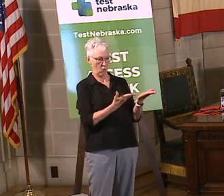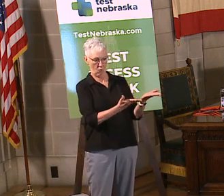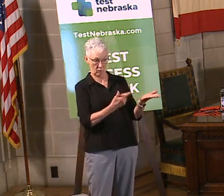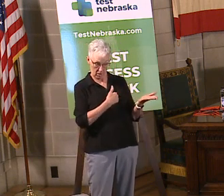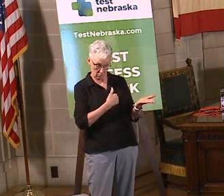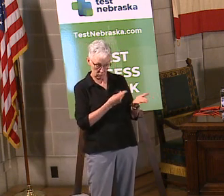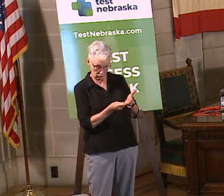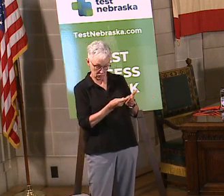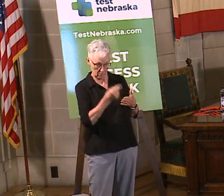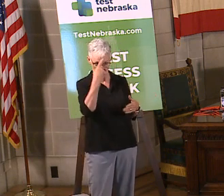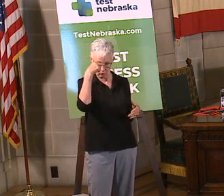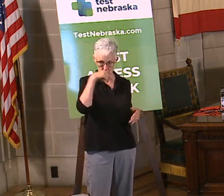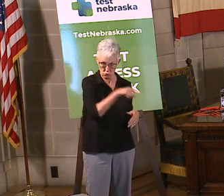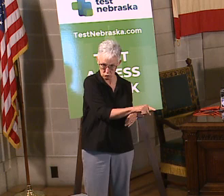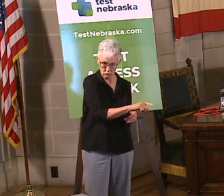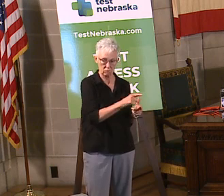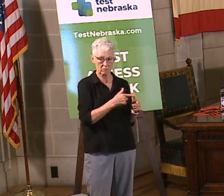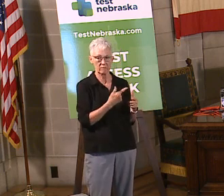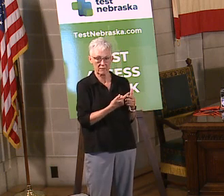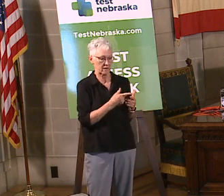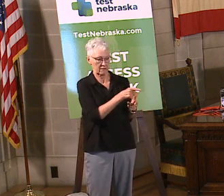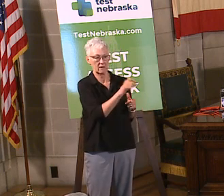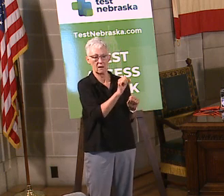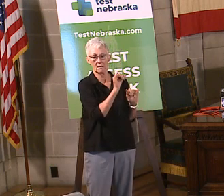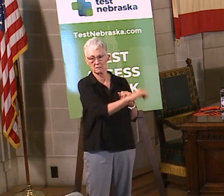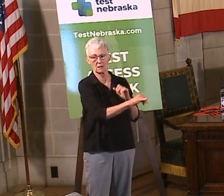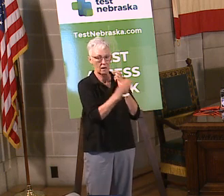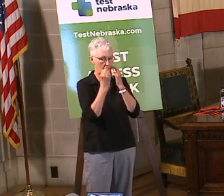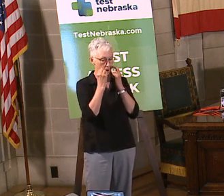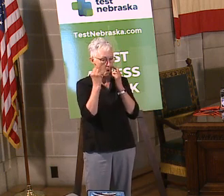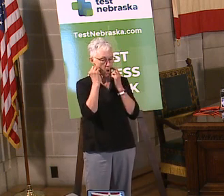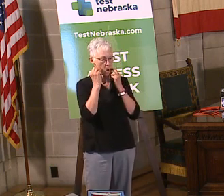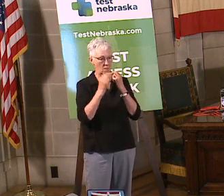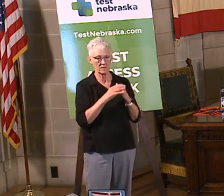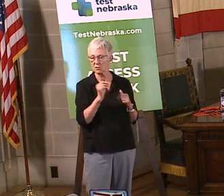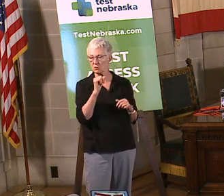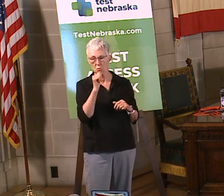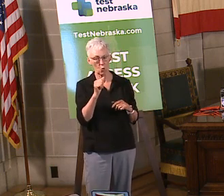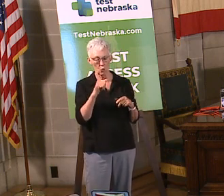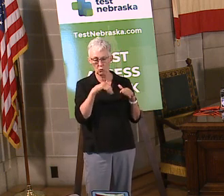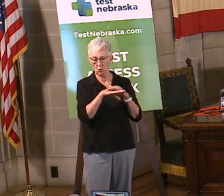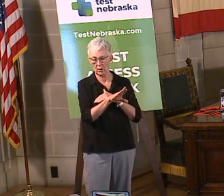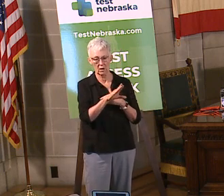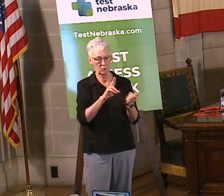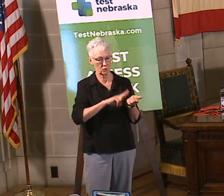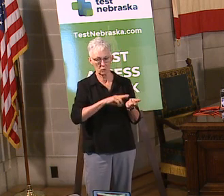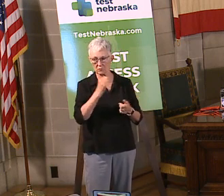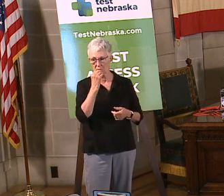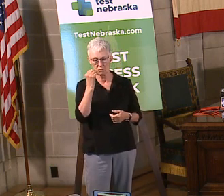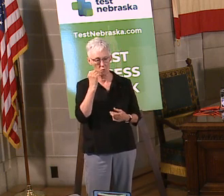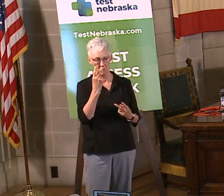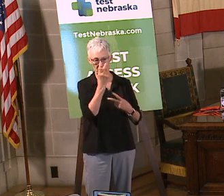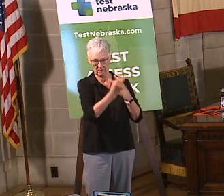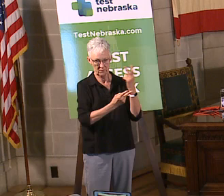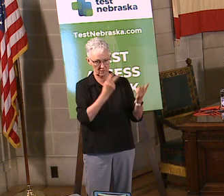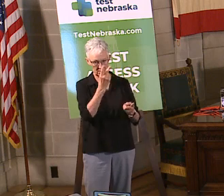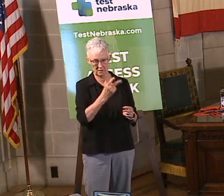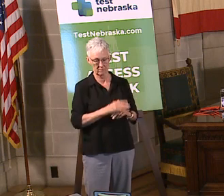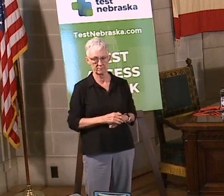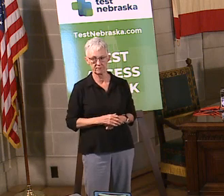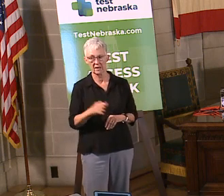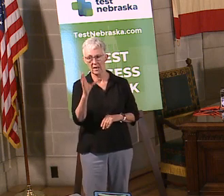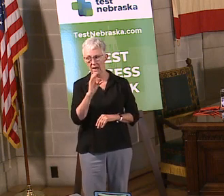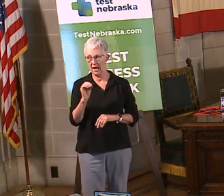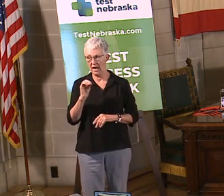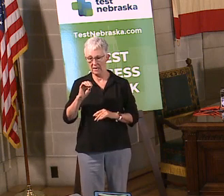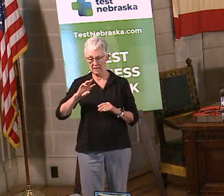facility. And number 6, exercise daily, but do it in a socially distanced way or do it at home. Those are our 6